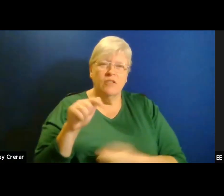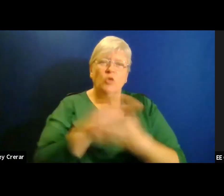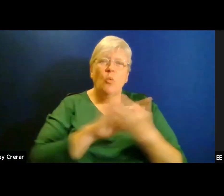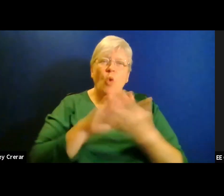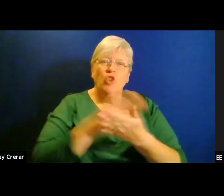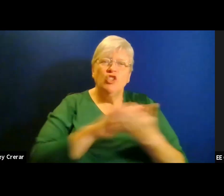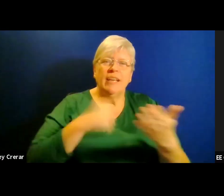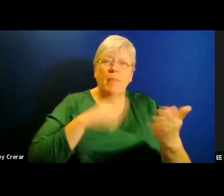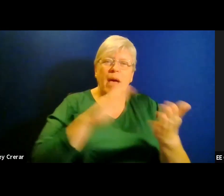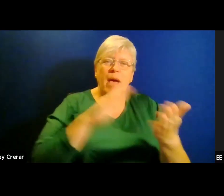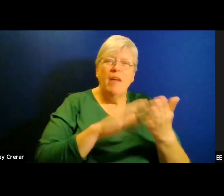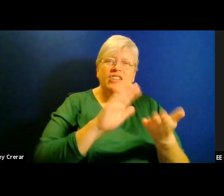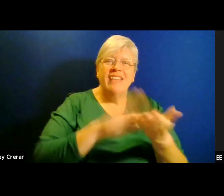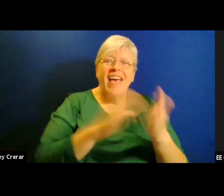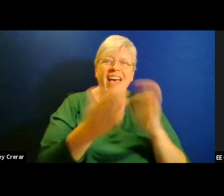Hair.